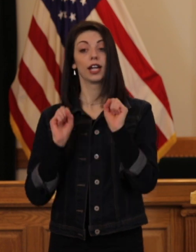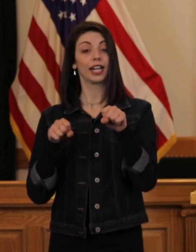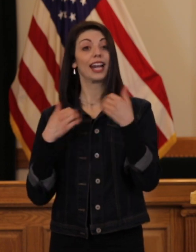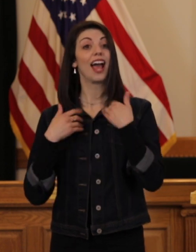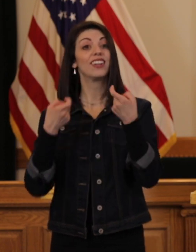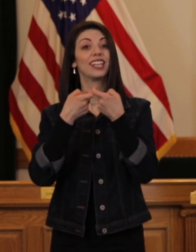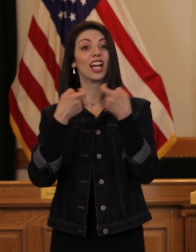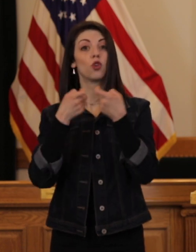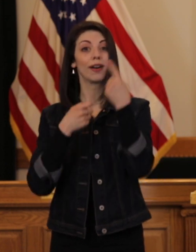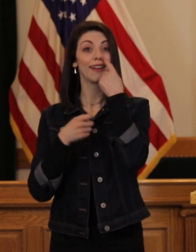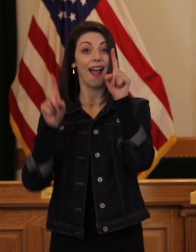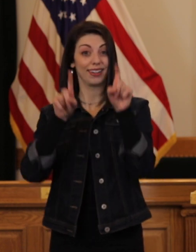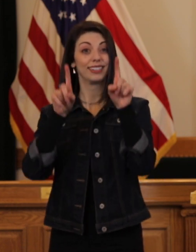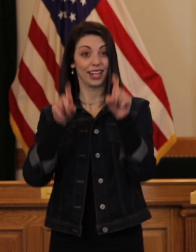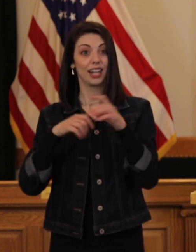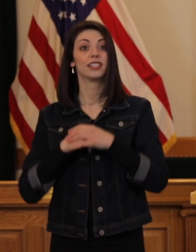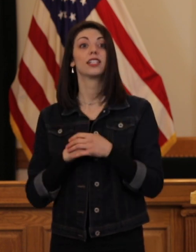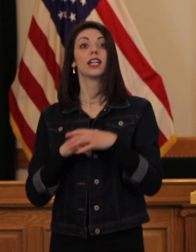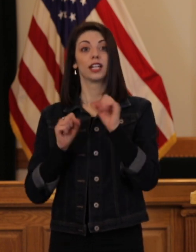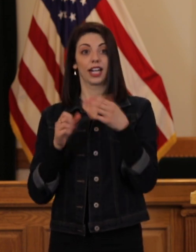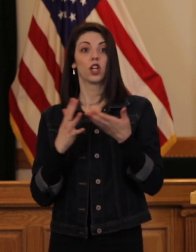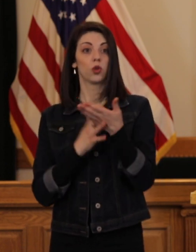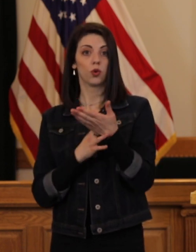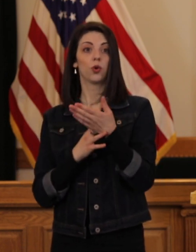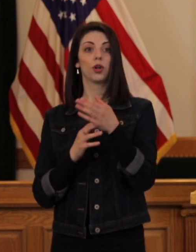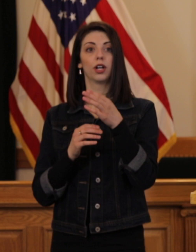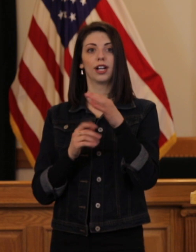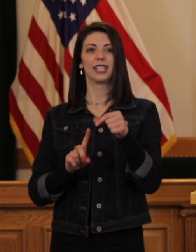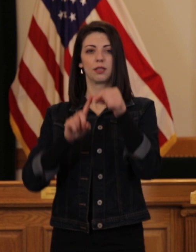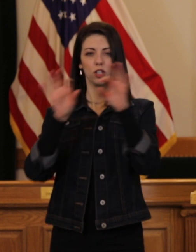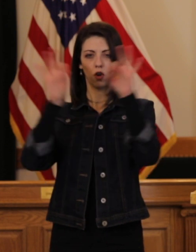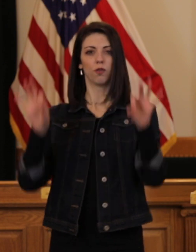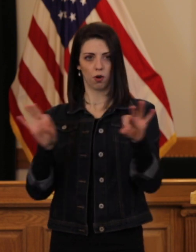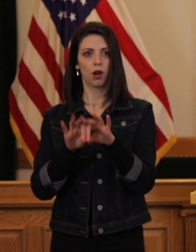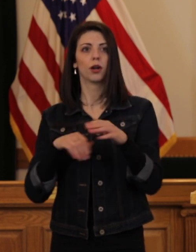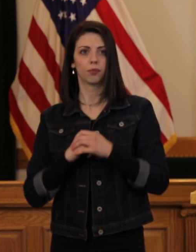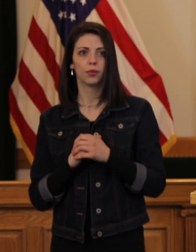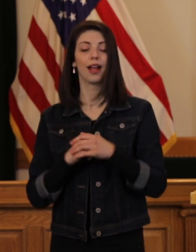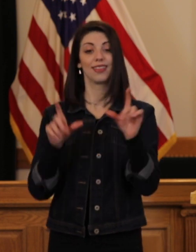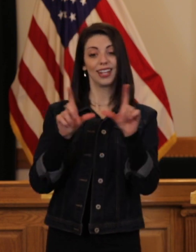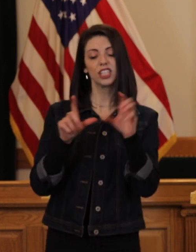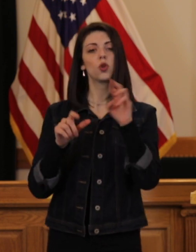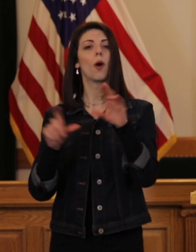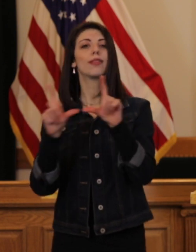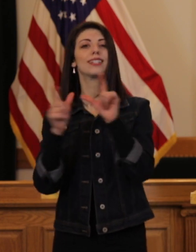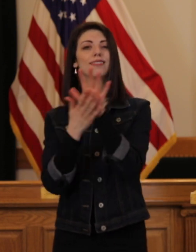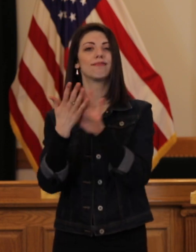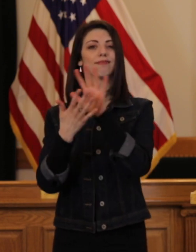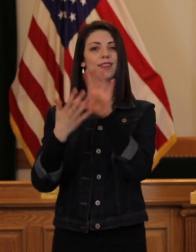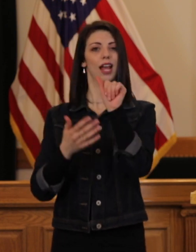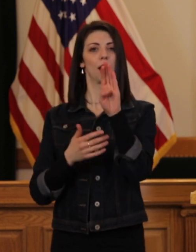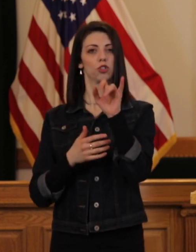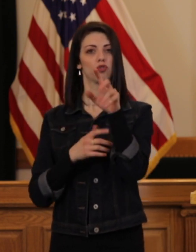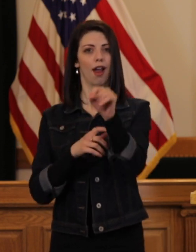form MV619, duplicate licenses or license abstracts. We can do those